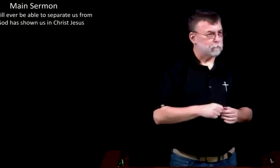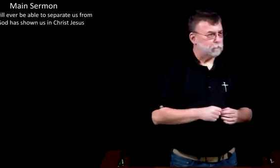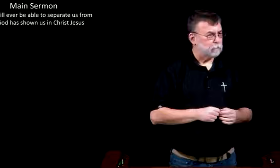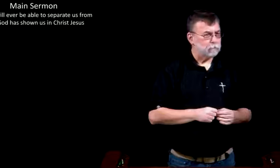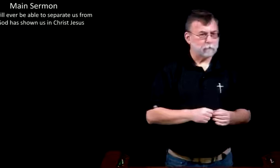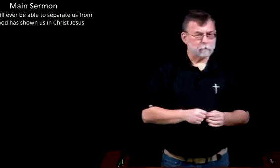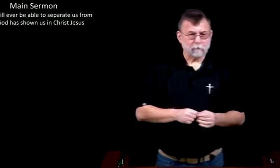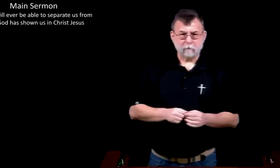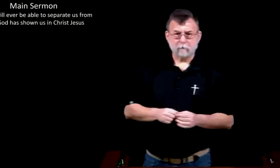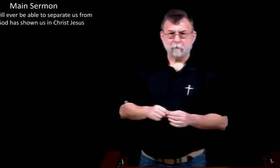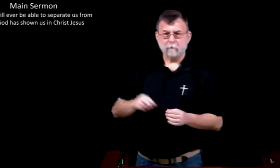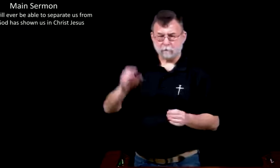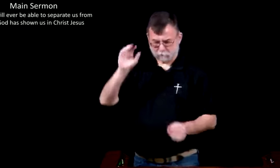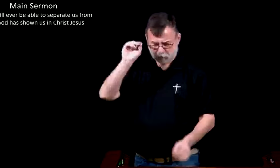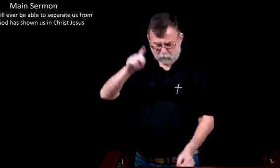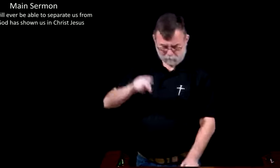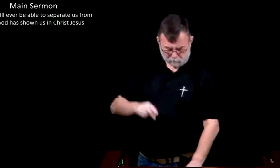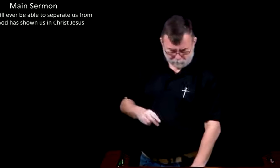What else?